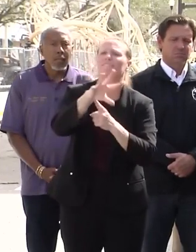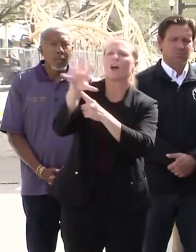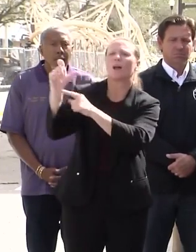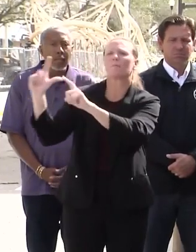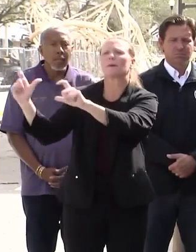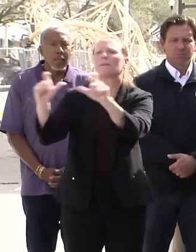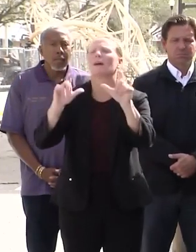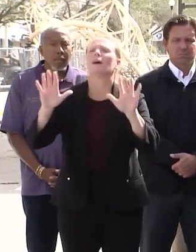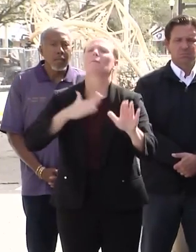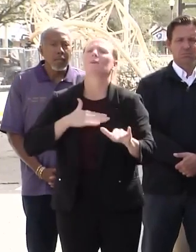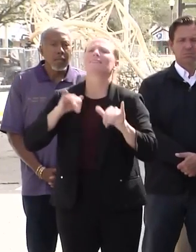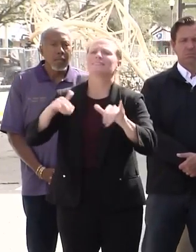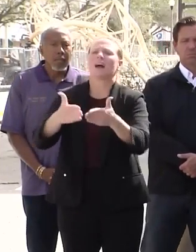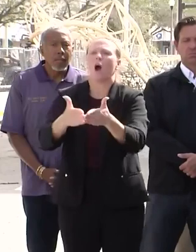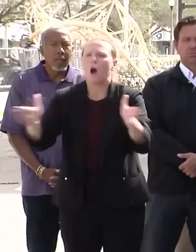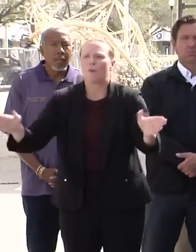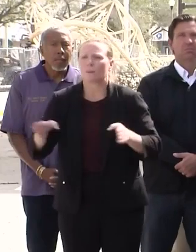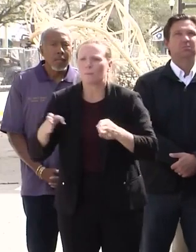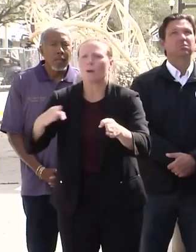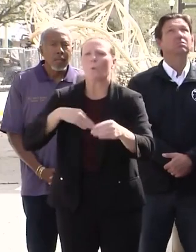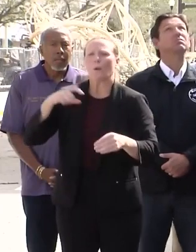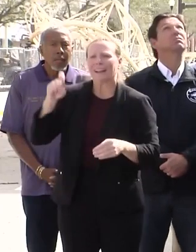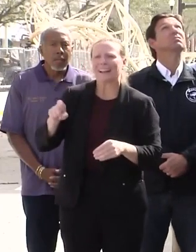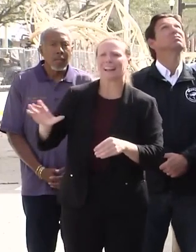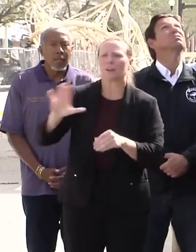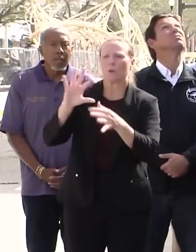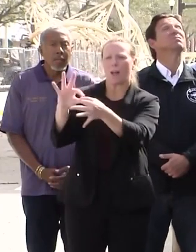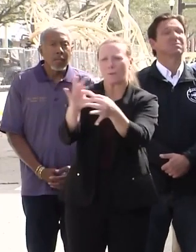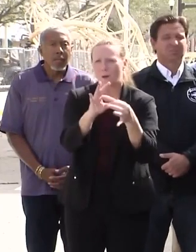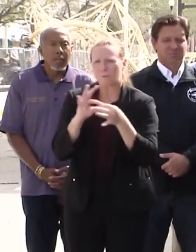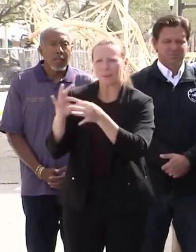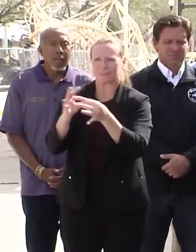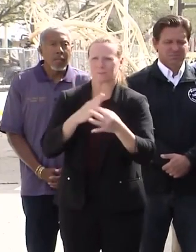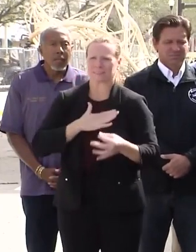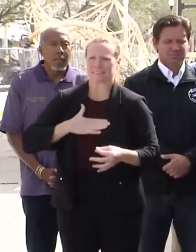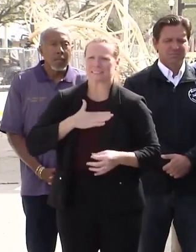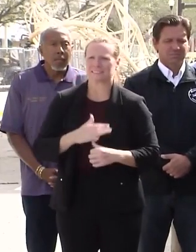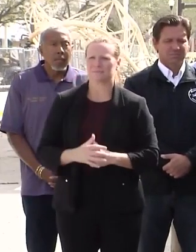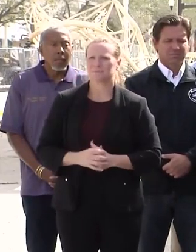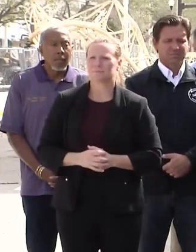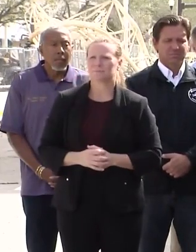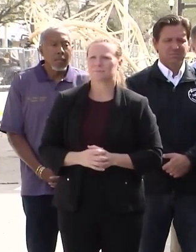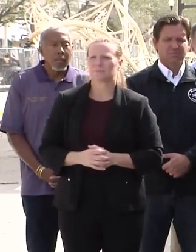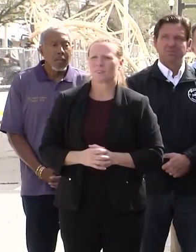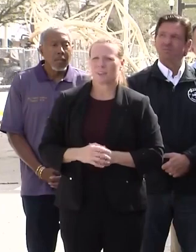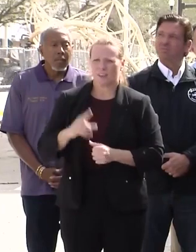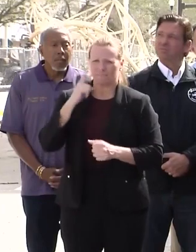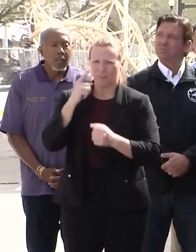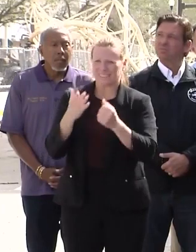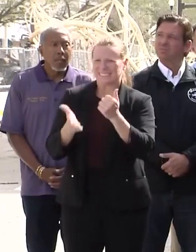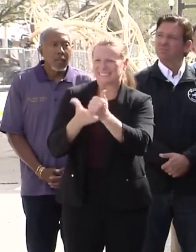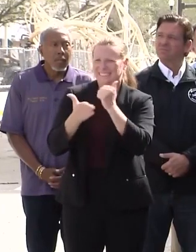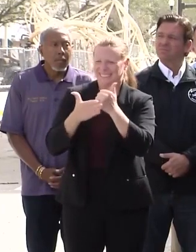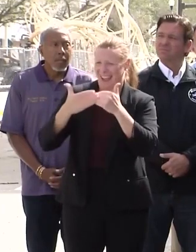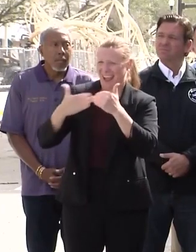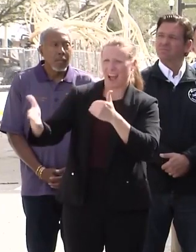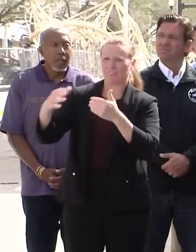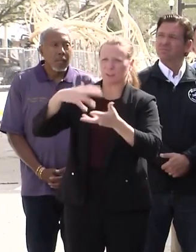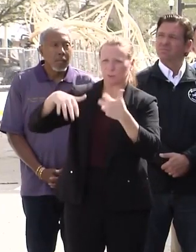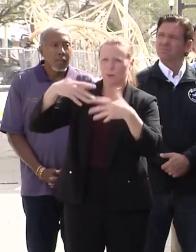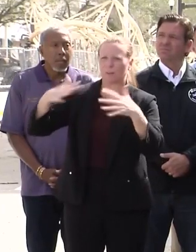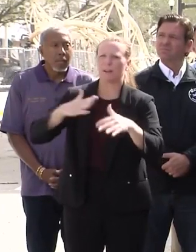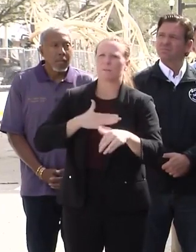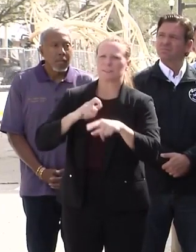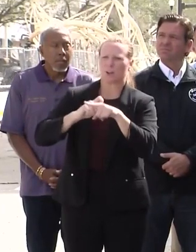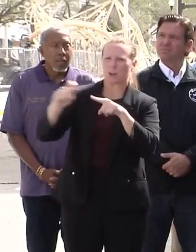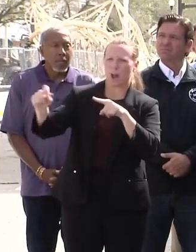the way. We really, really need your cooperation on this. For assistance after the storm, call the State Assistance Information Line